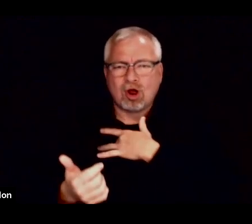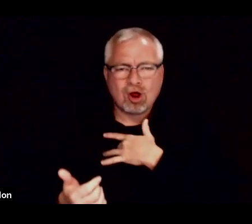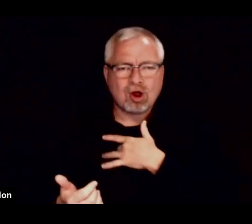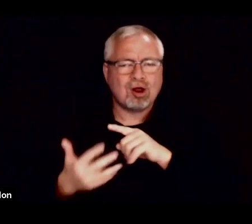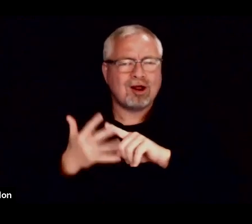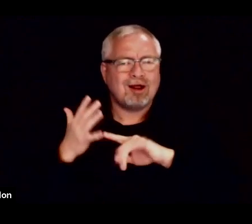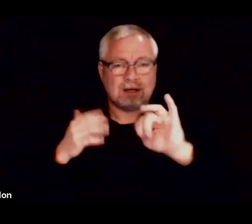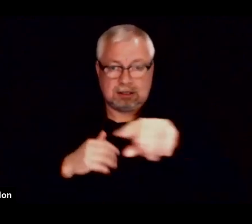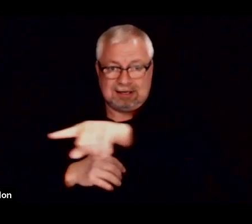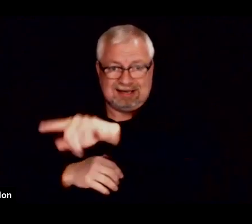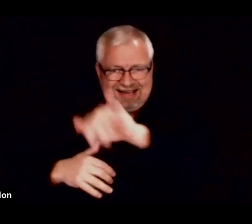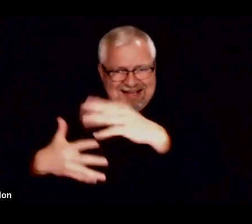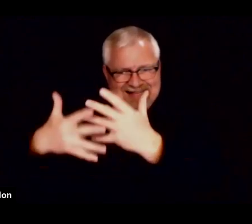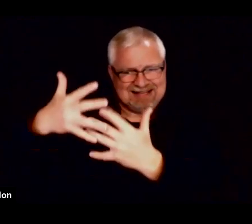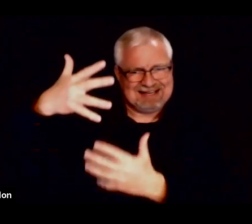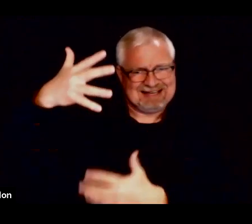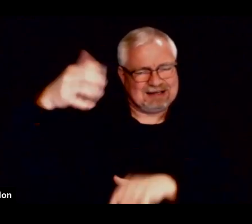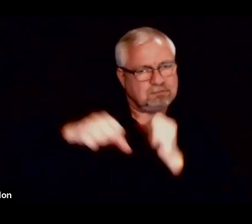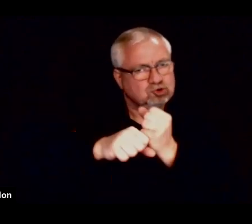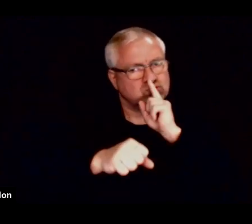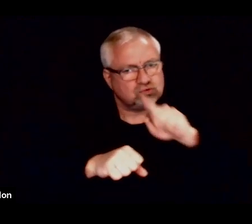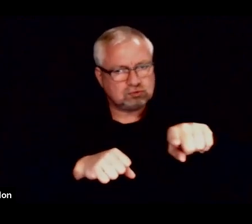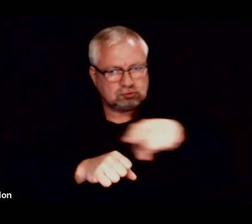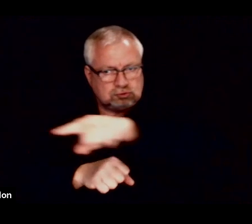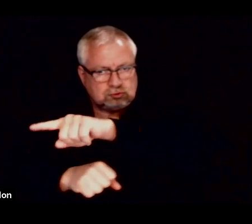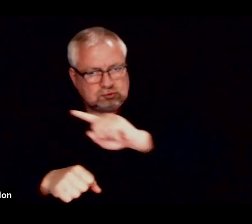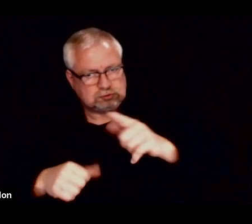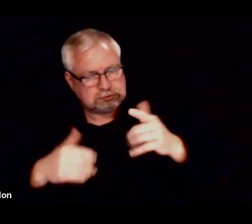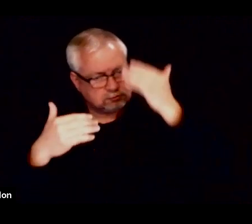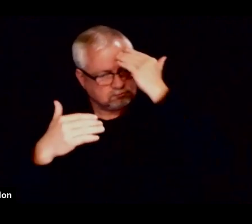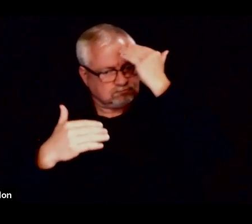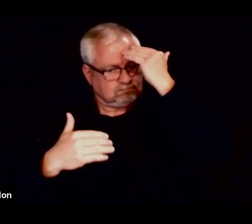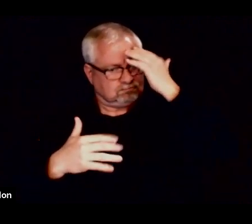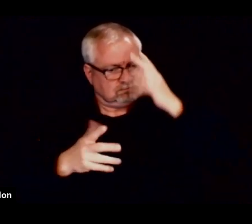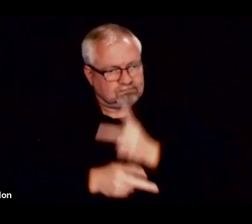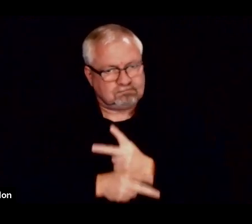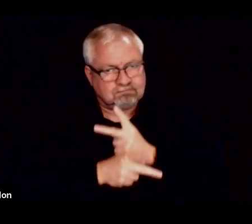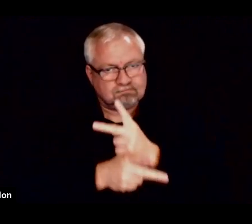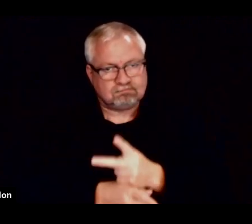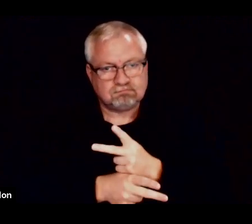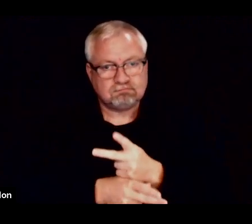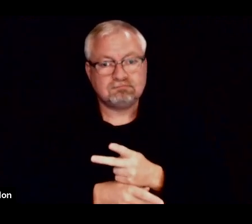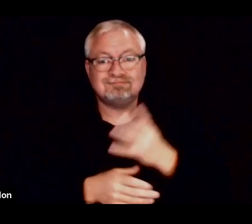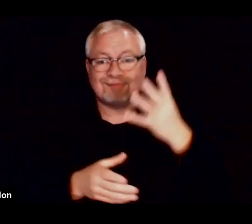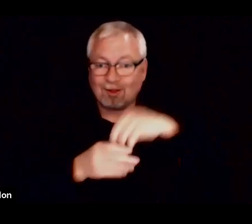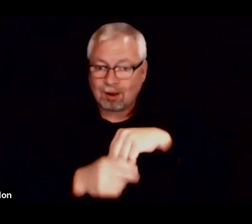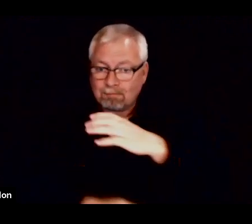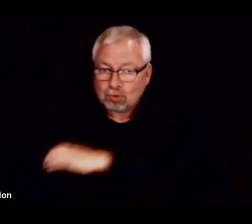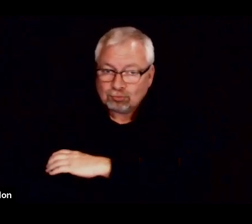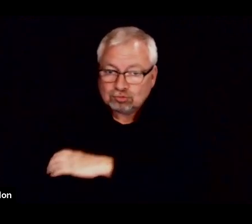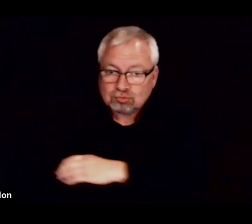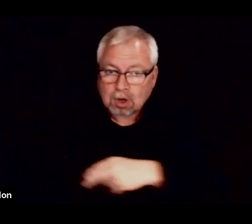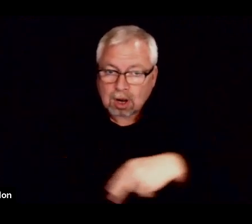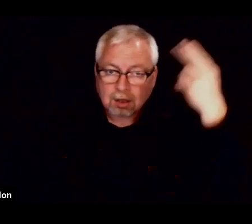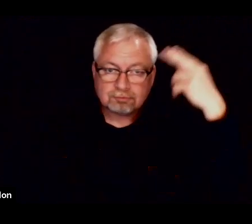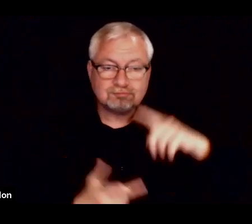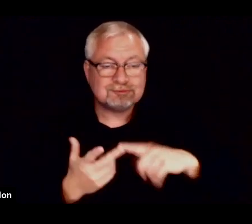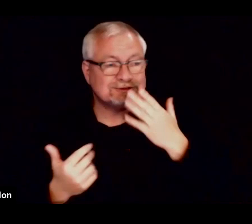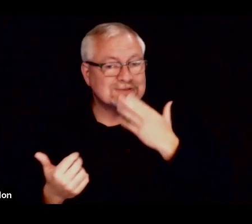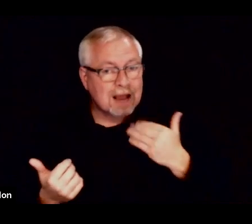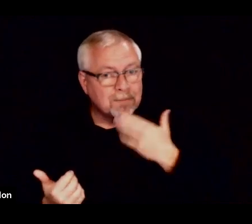conditions actually are, including high blood pressure, diabetes, asthma,